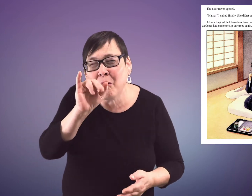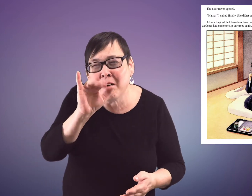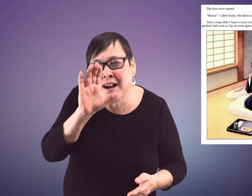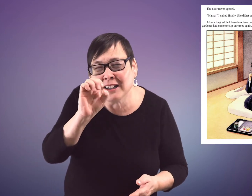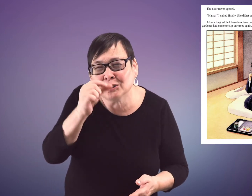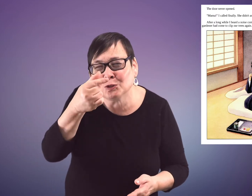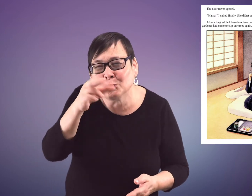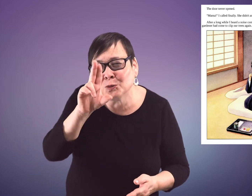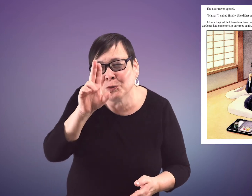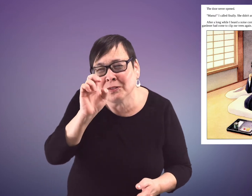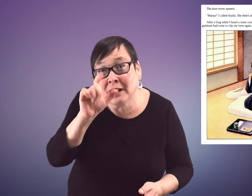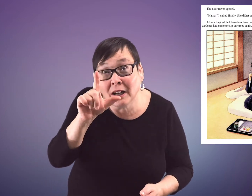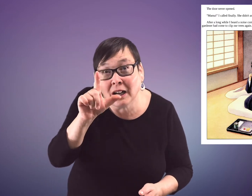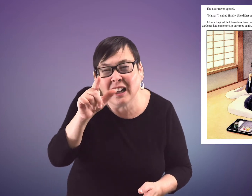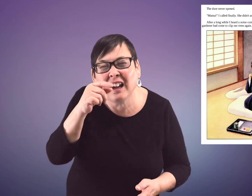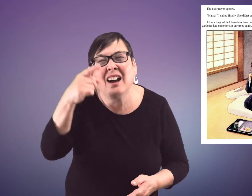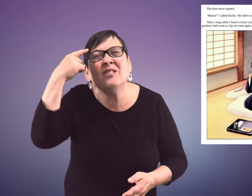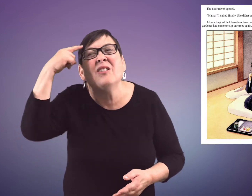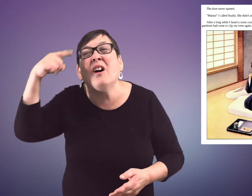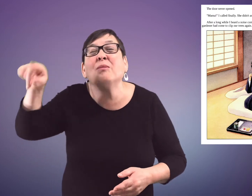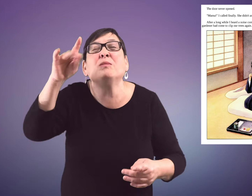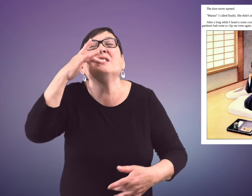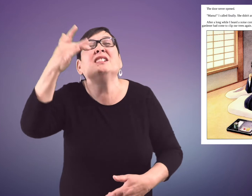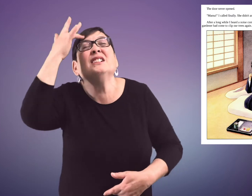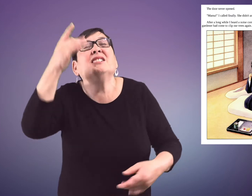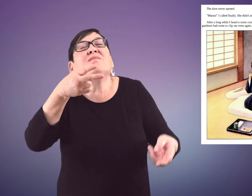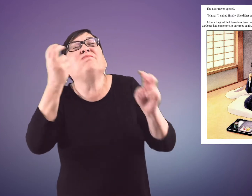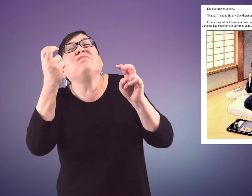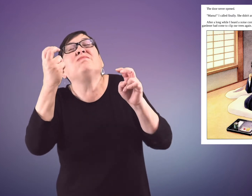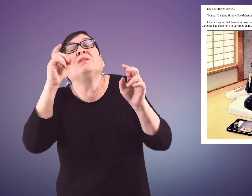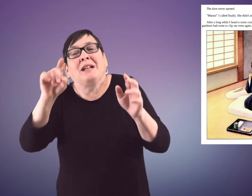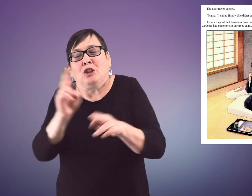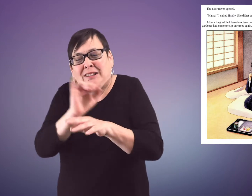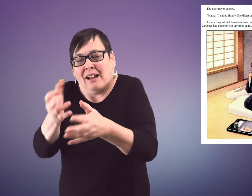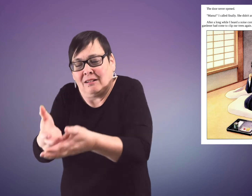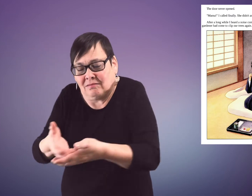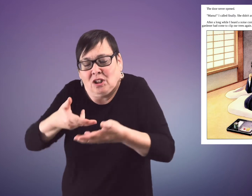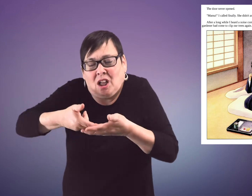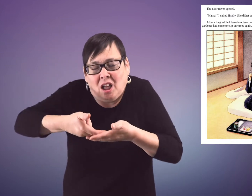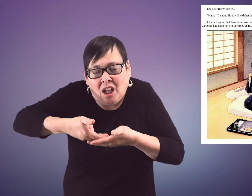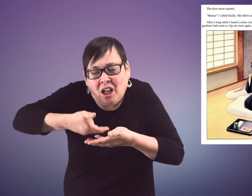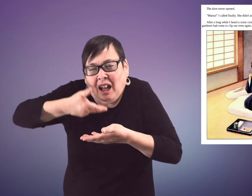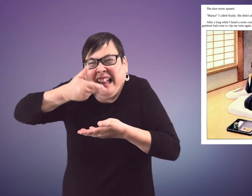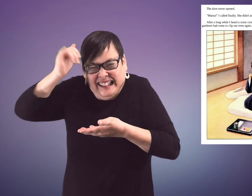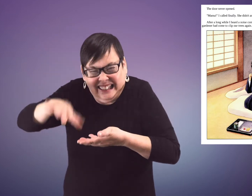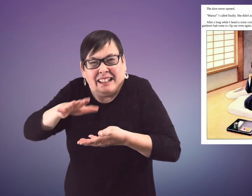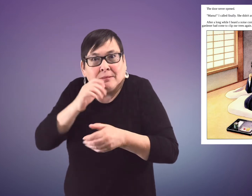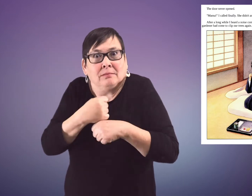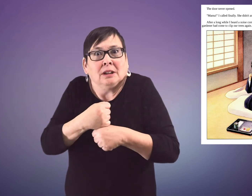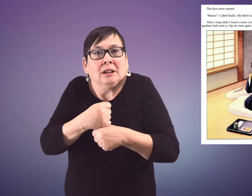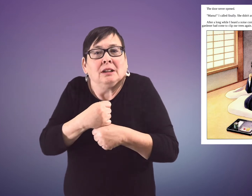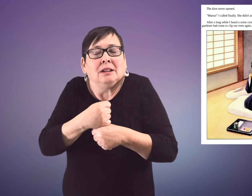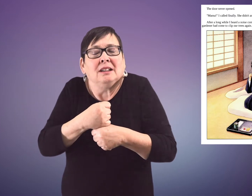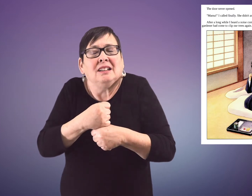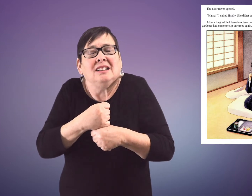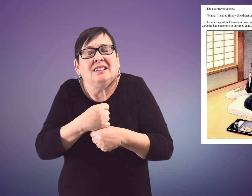that meant. Rice gruel. Only sick people ate rice gruel.